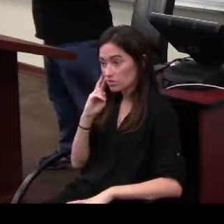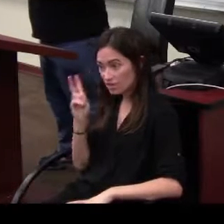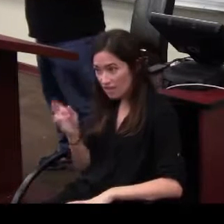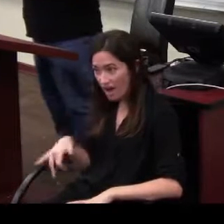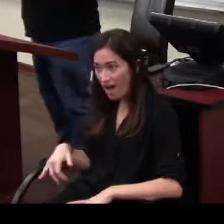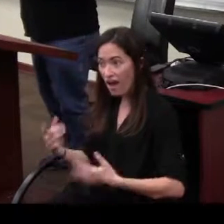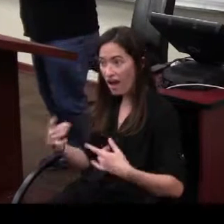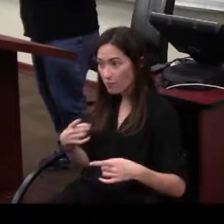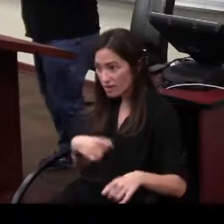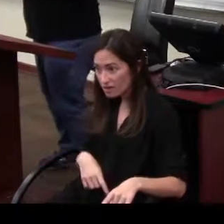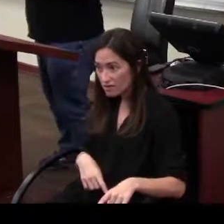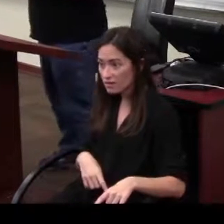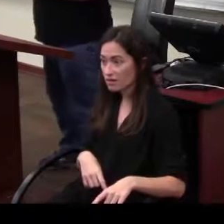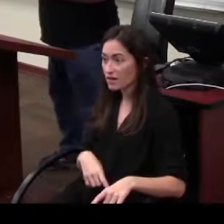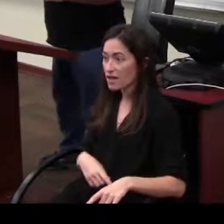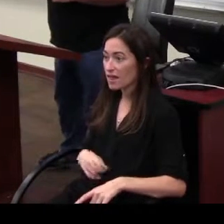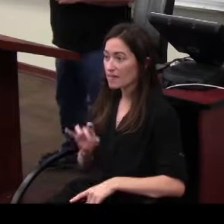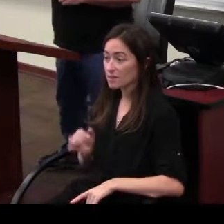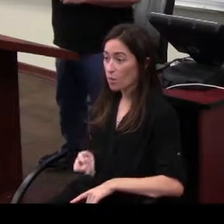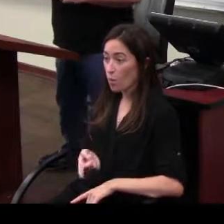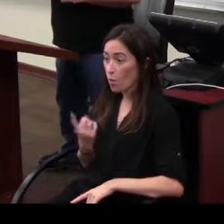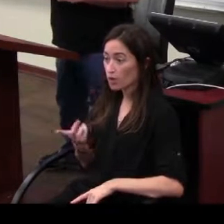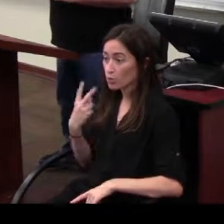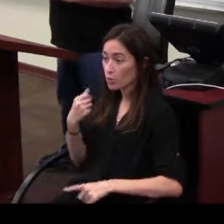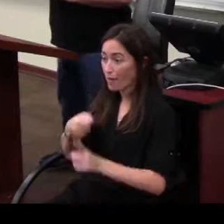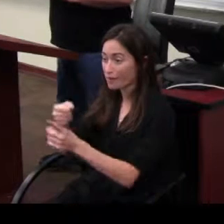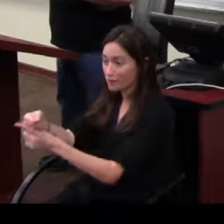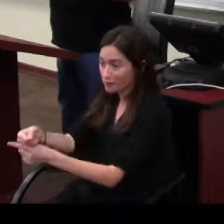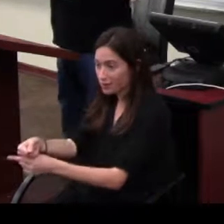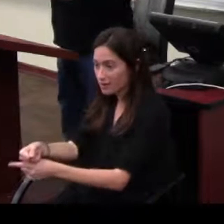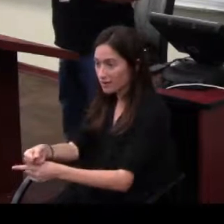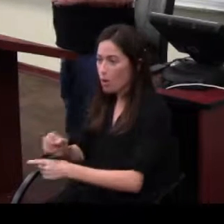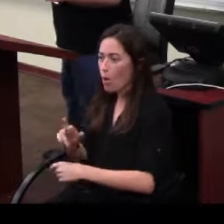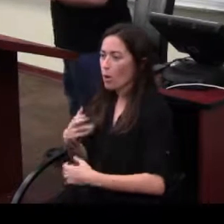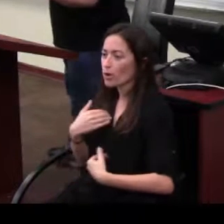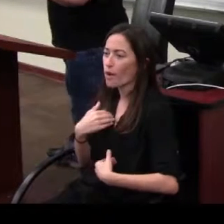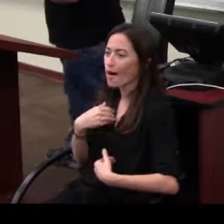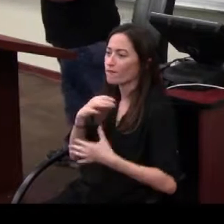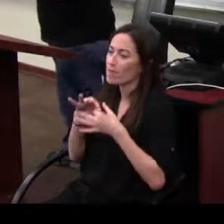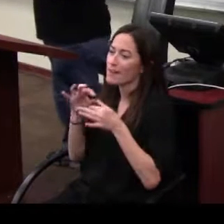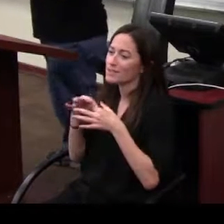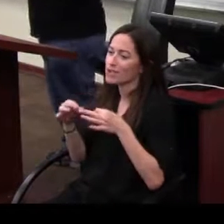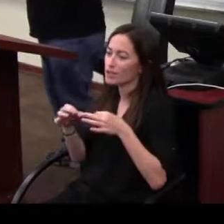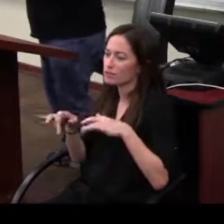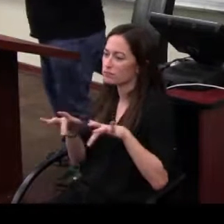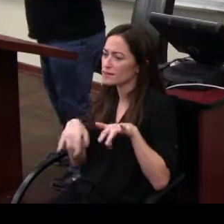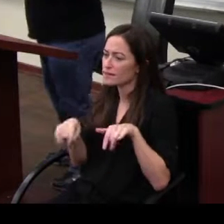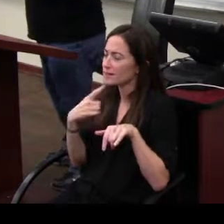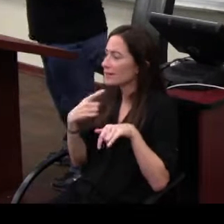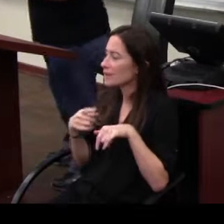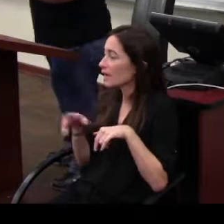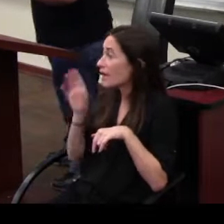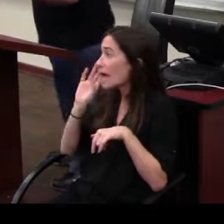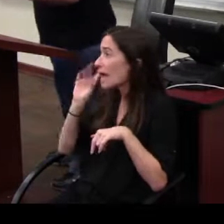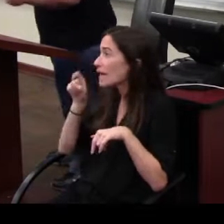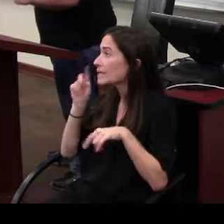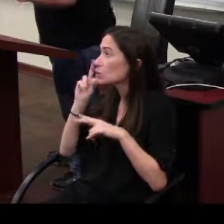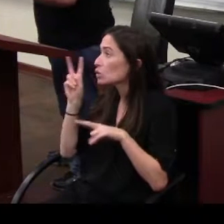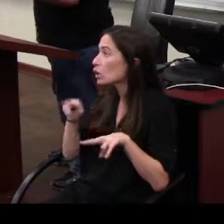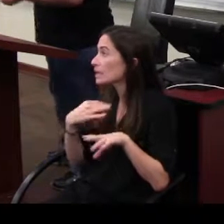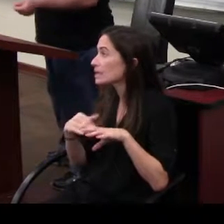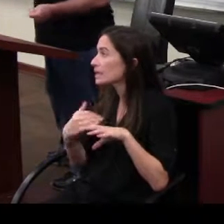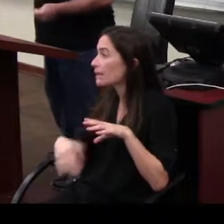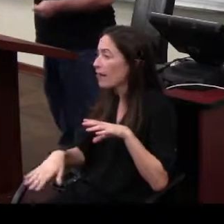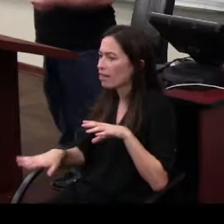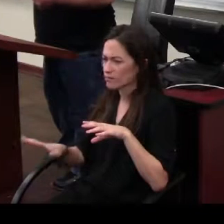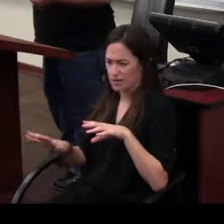thing actually happening in 1-2 punches. Or you'll end up with a voicemail that says, hey, you know, I need you to look at this, or yeah,